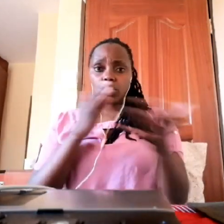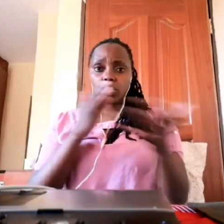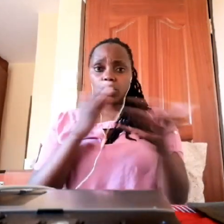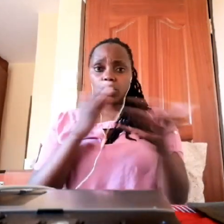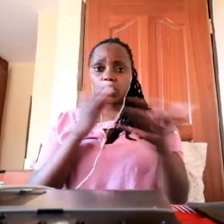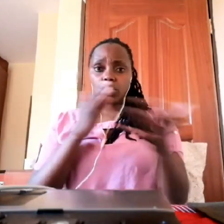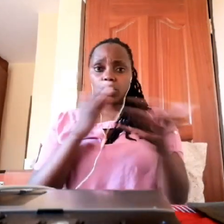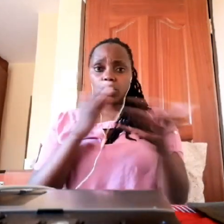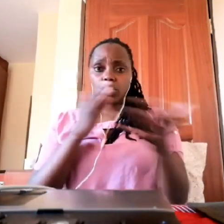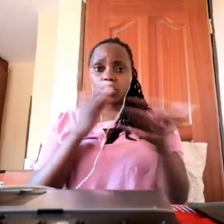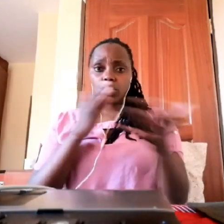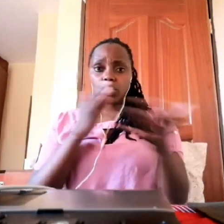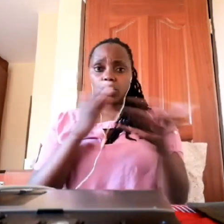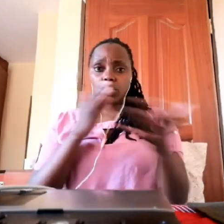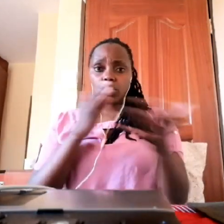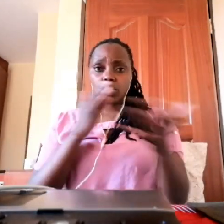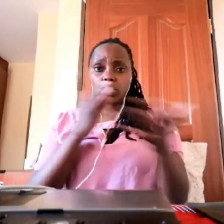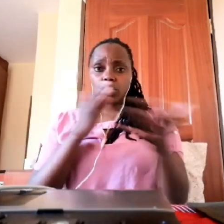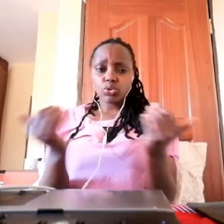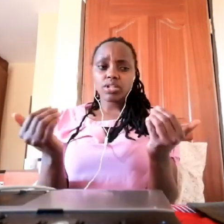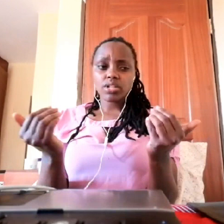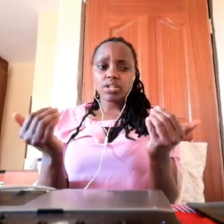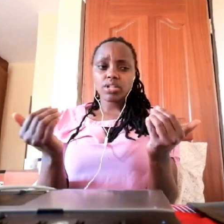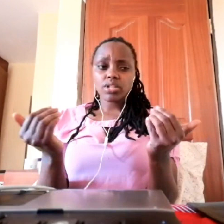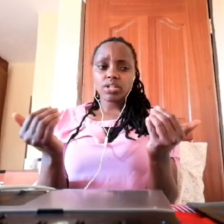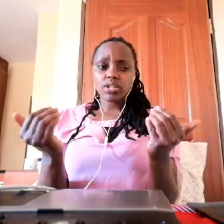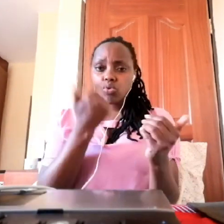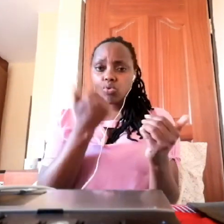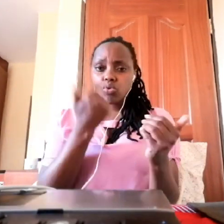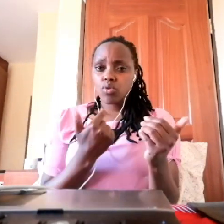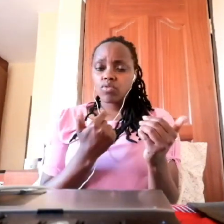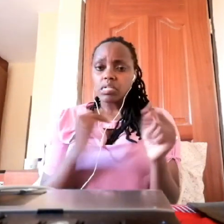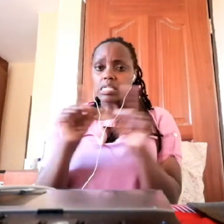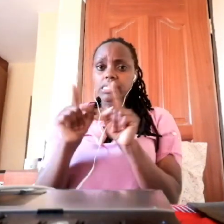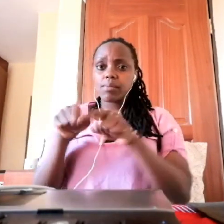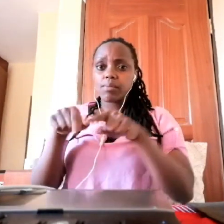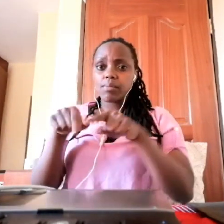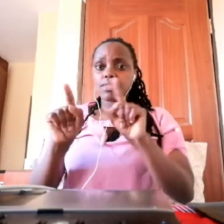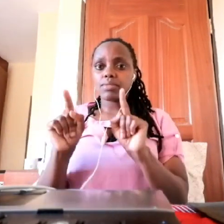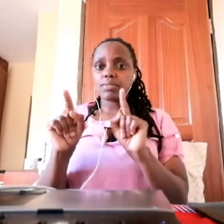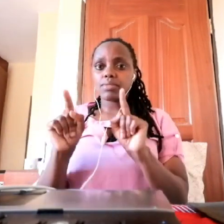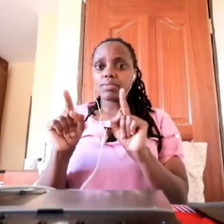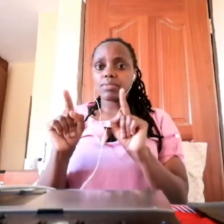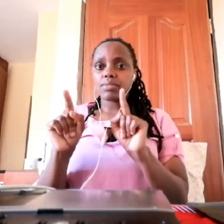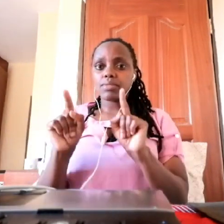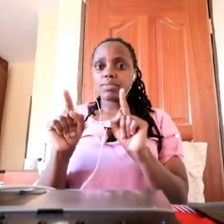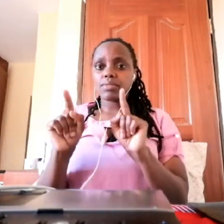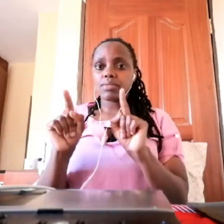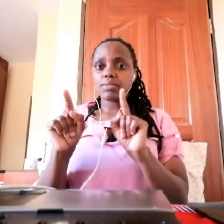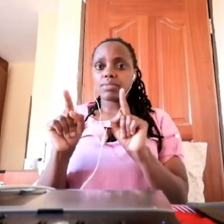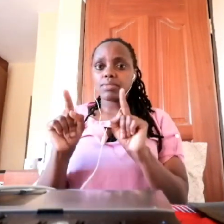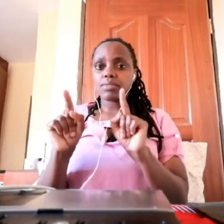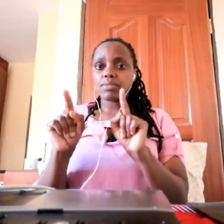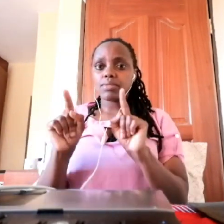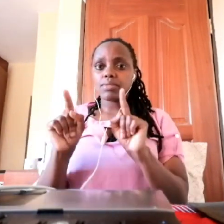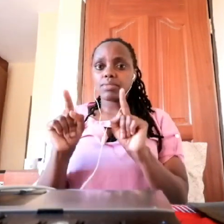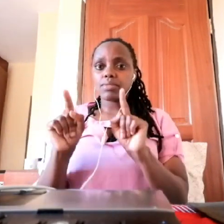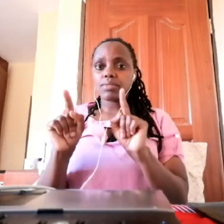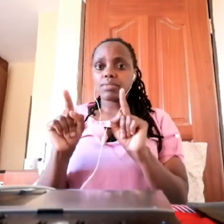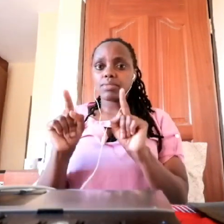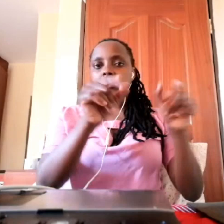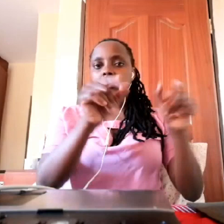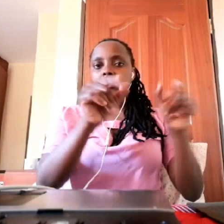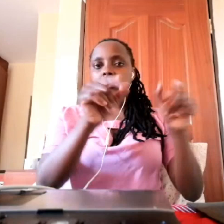we consulted children who were from child rights clubs and also from the